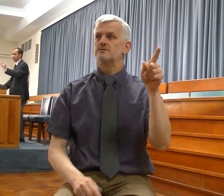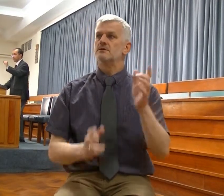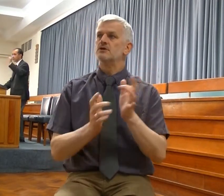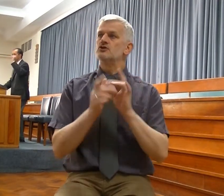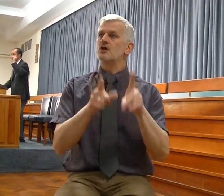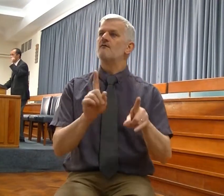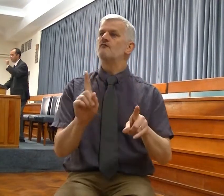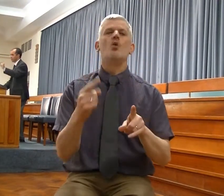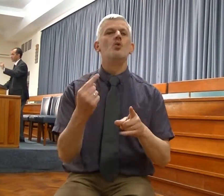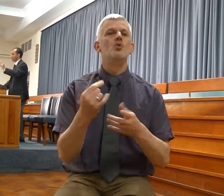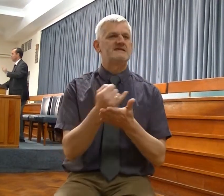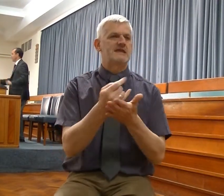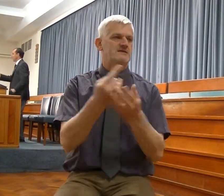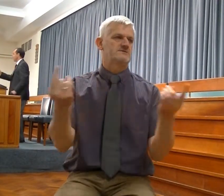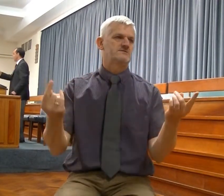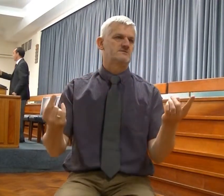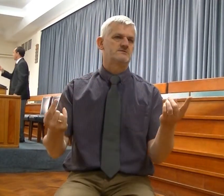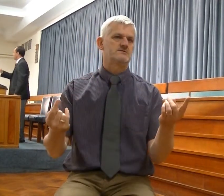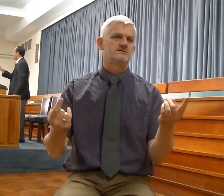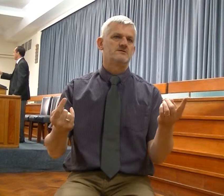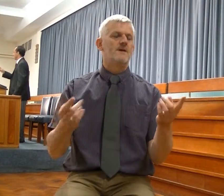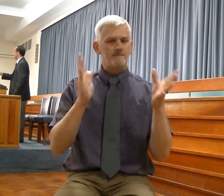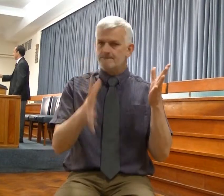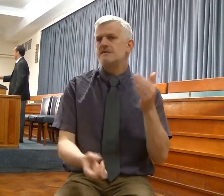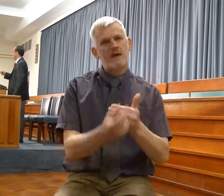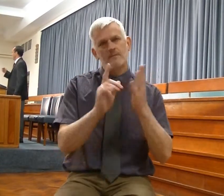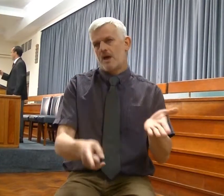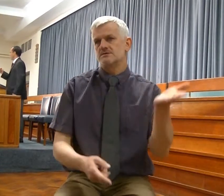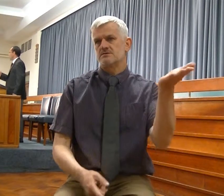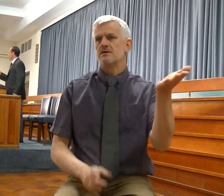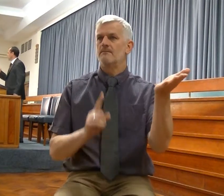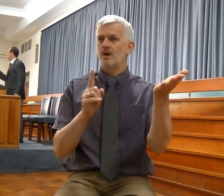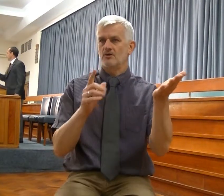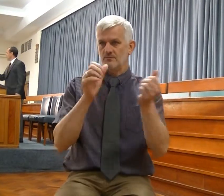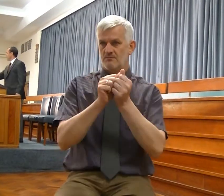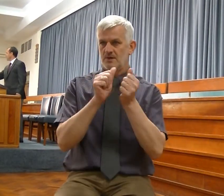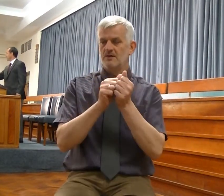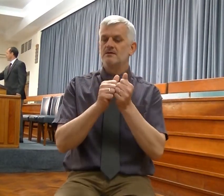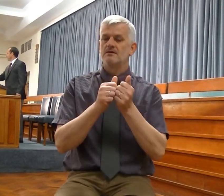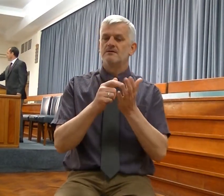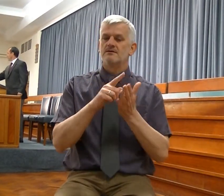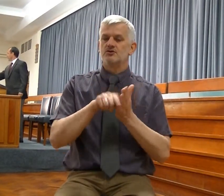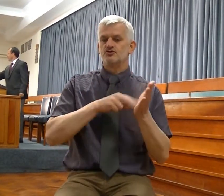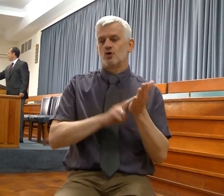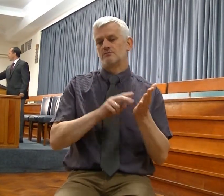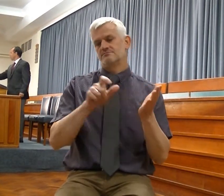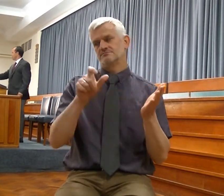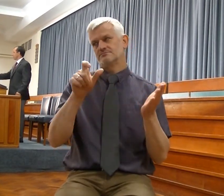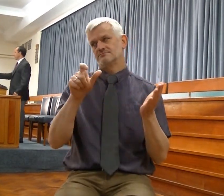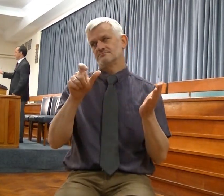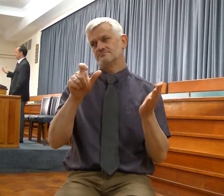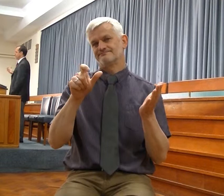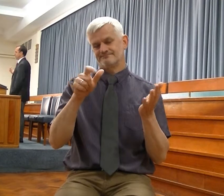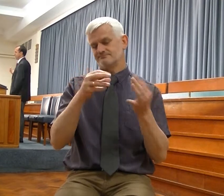unavoidable. It was inevitable. But remember in John 10, he said, I have power to give my life, but I